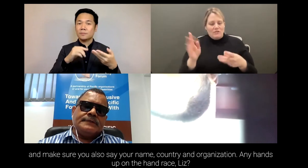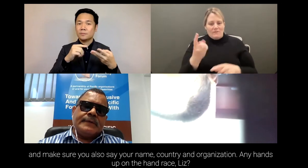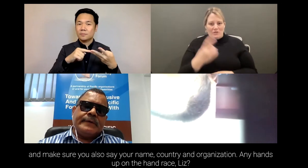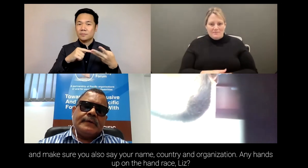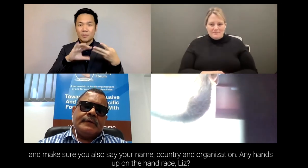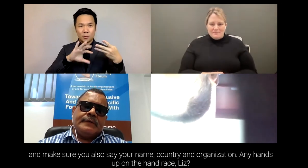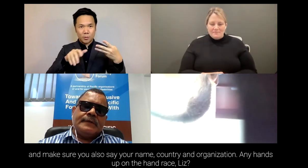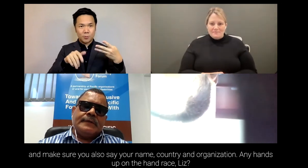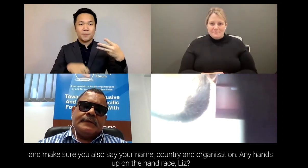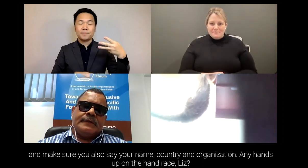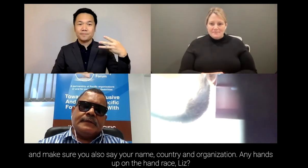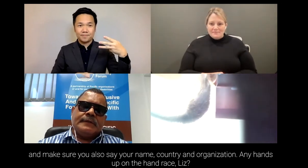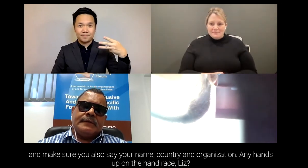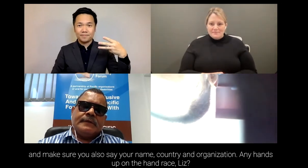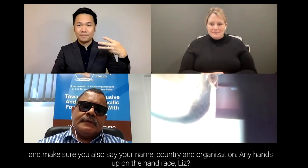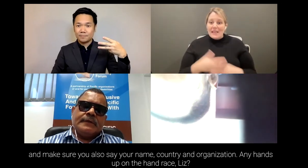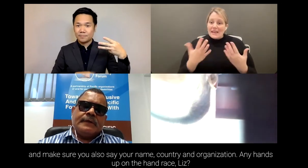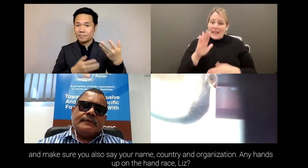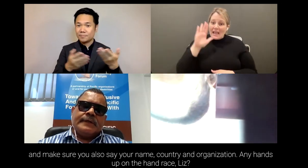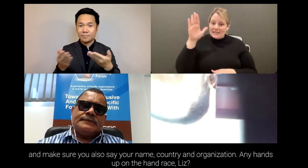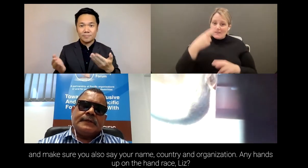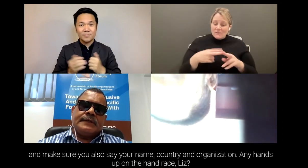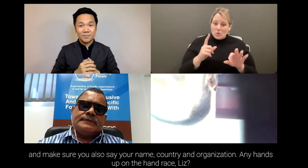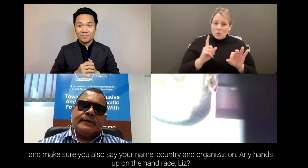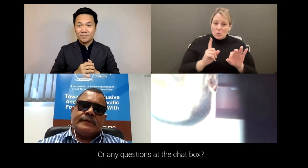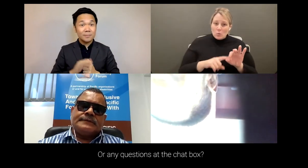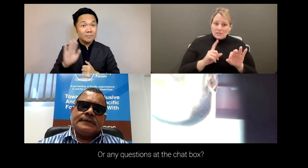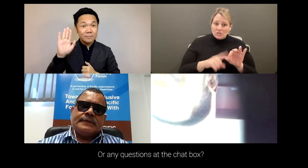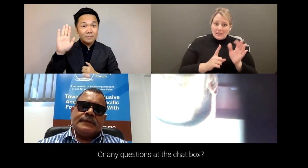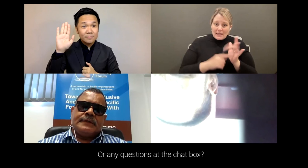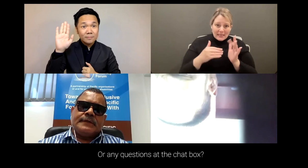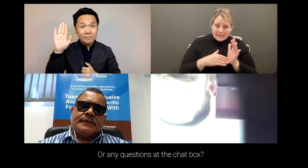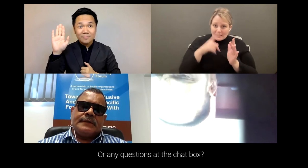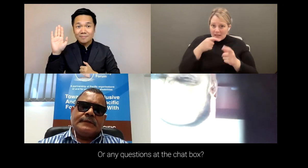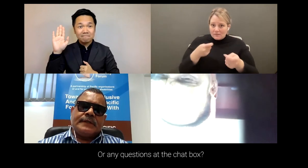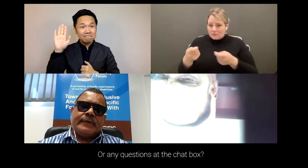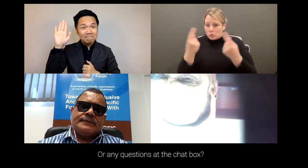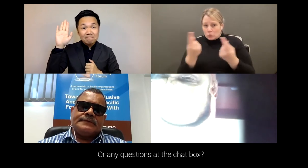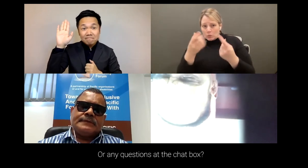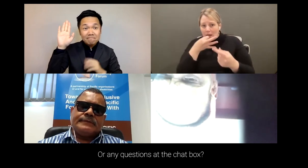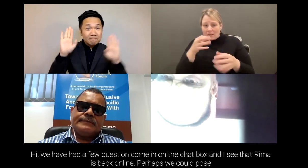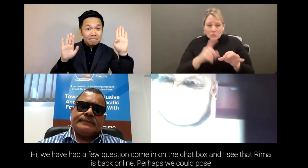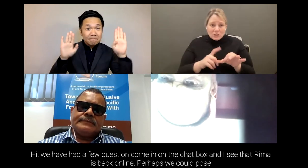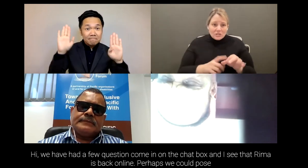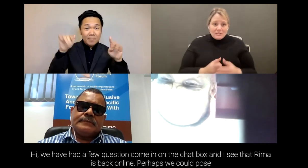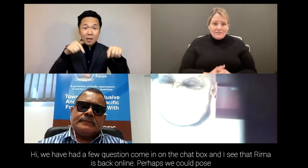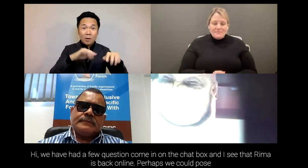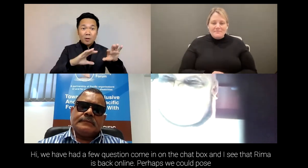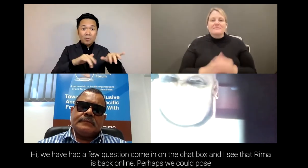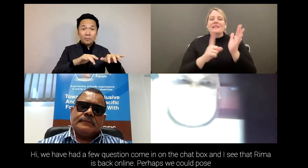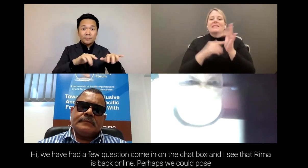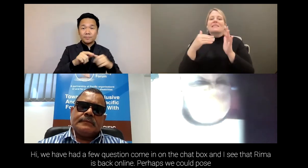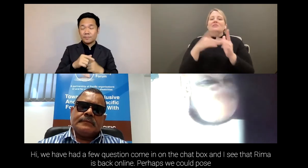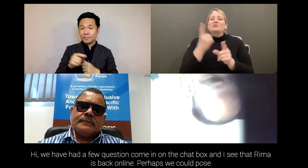Any hands up on the hand raised list, or any question in the chat box? Hi, Seta. We